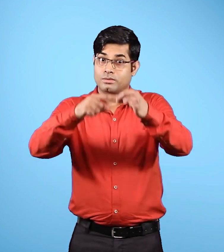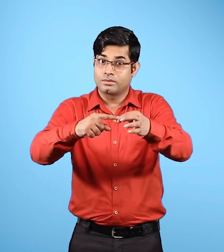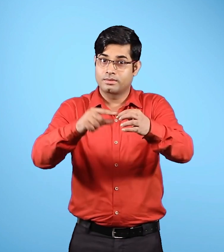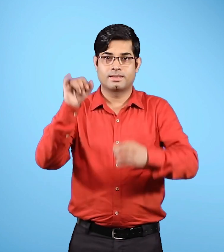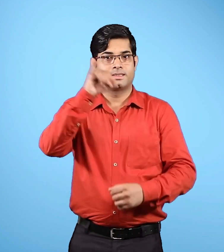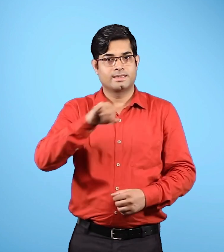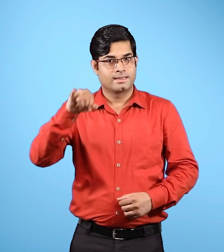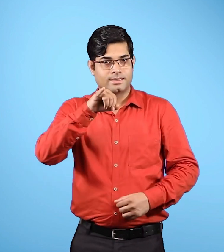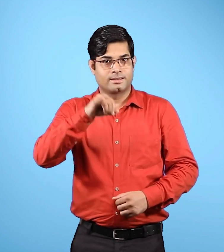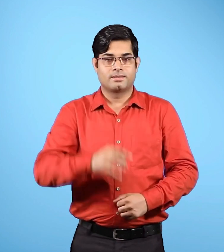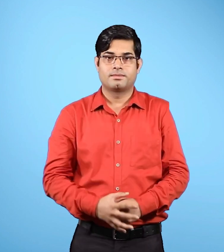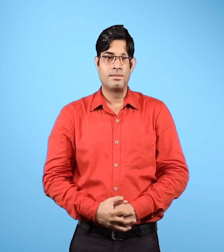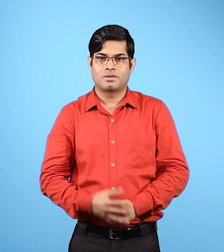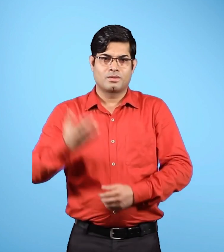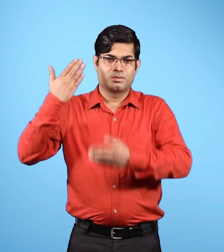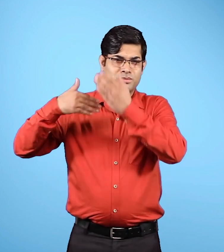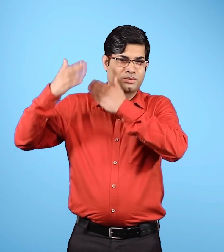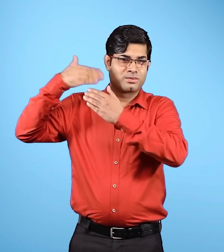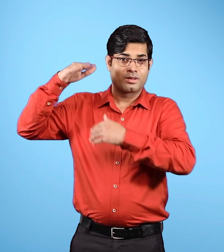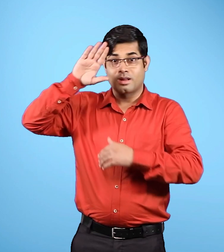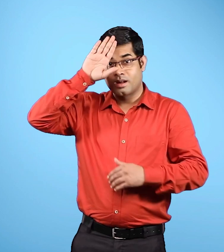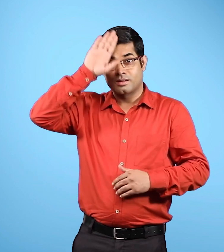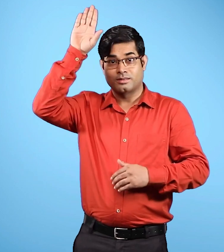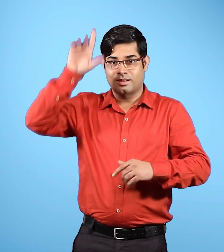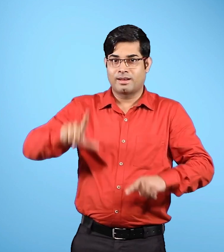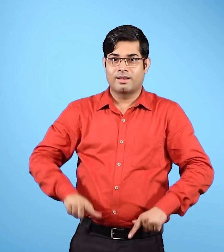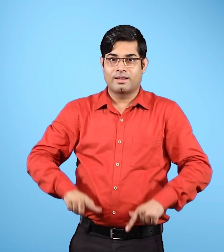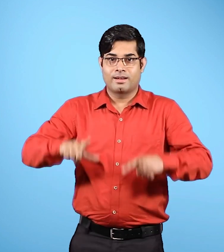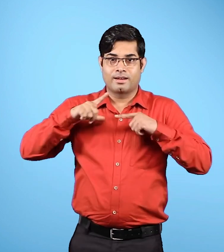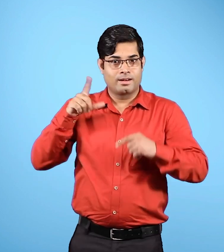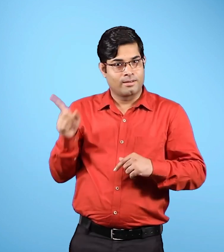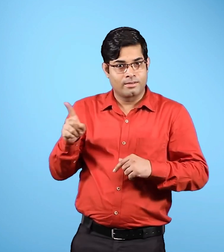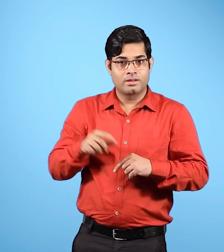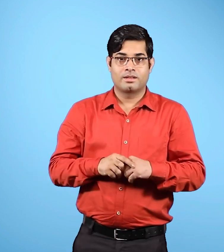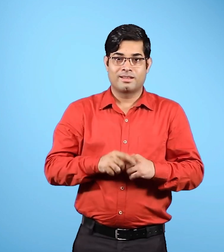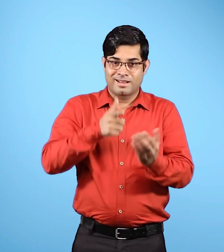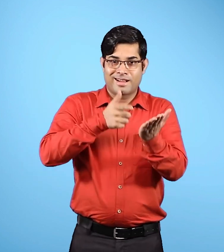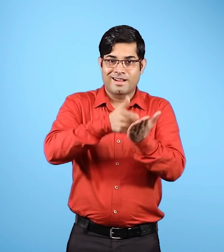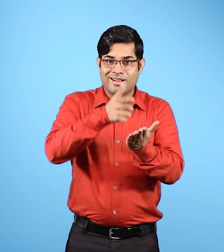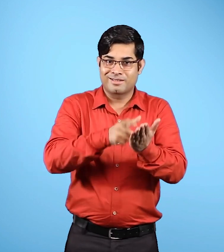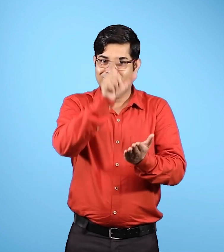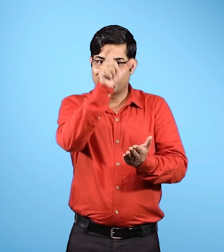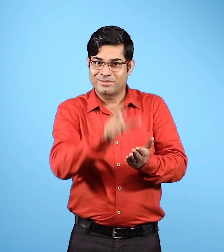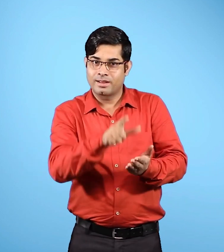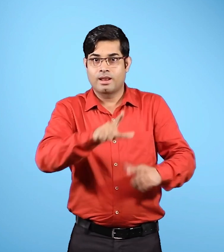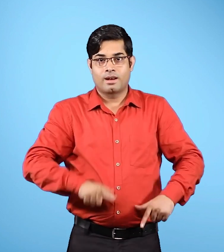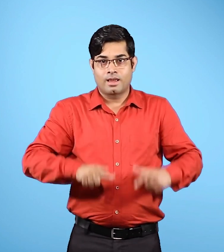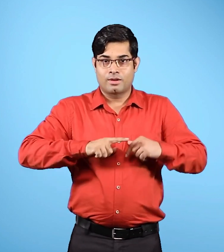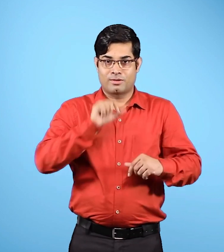Number 6. Describe at least 2 ways in which you think the lives of kings would have